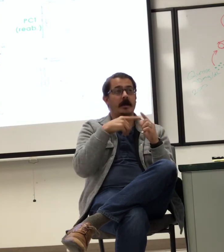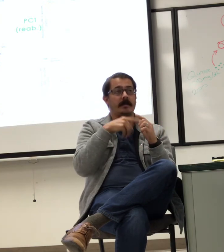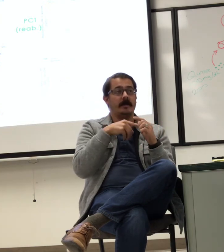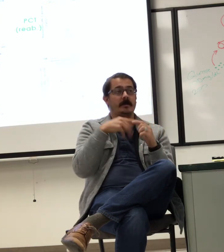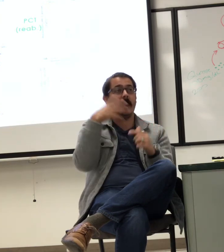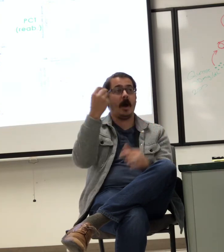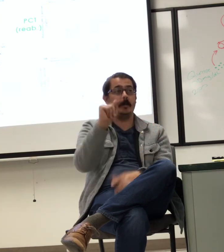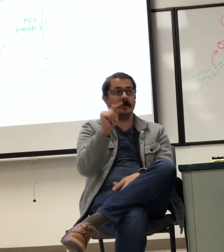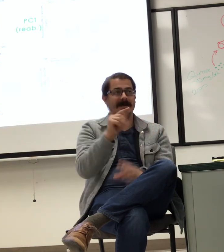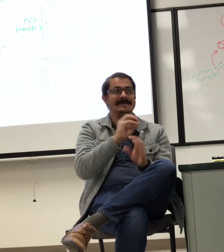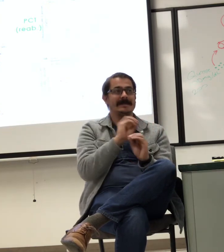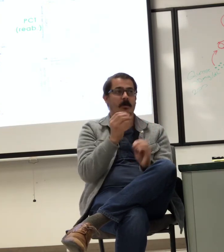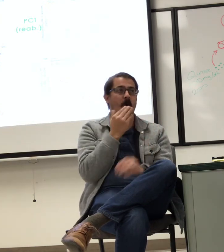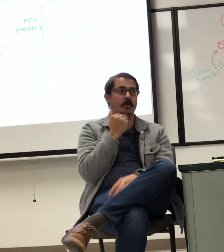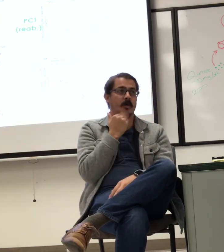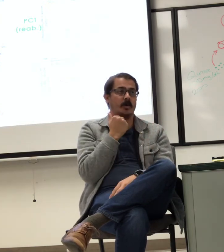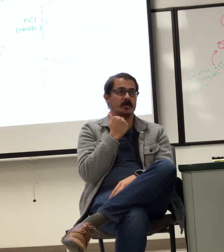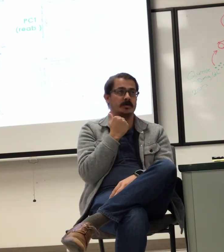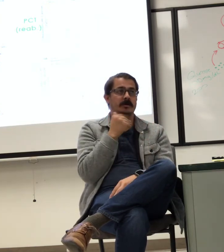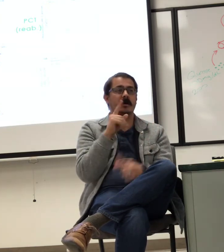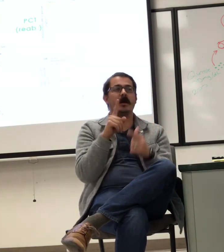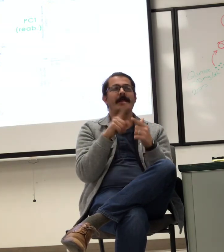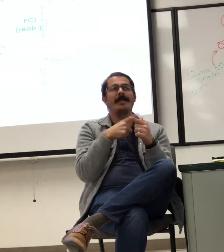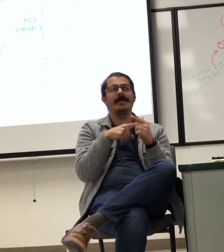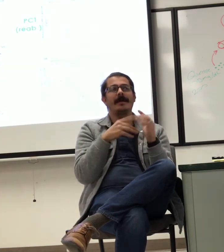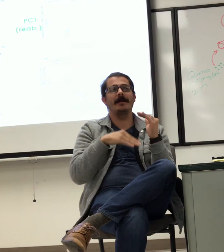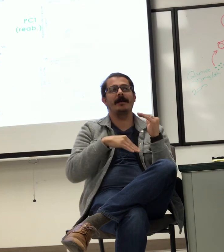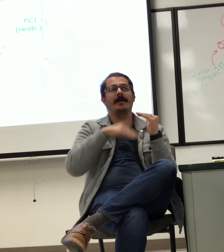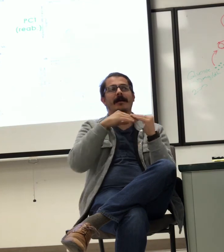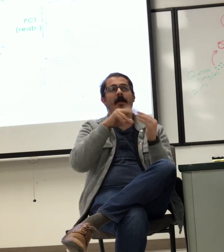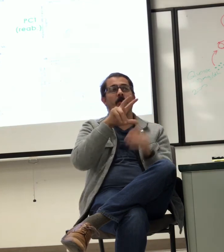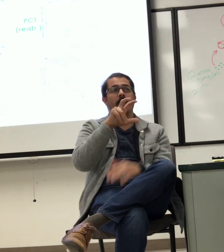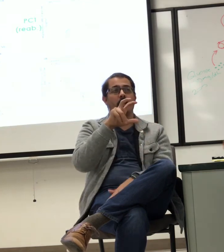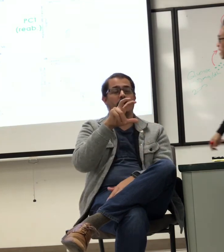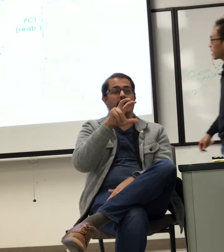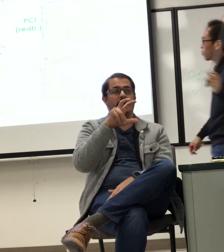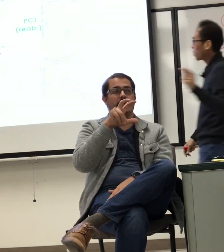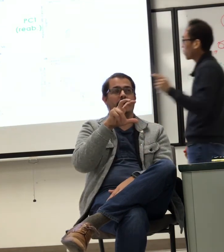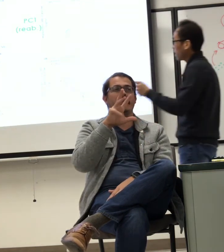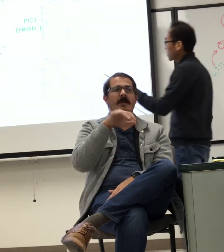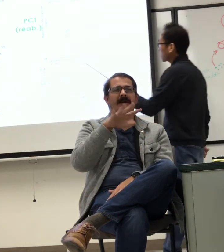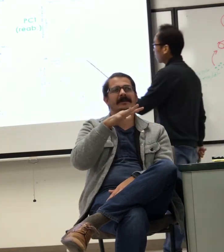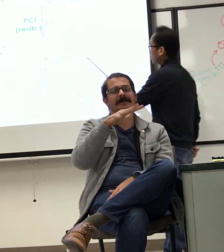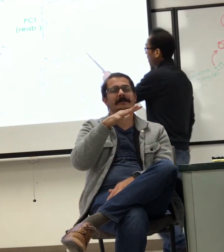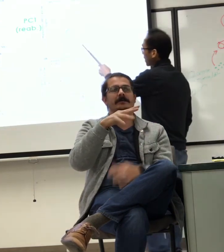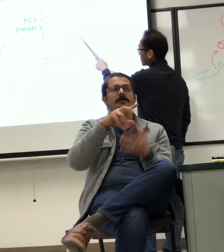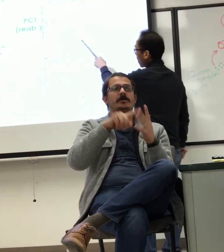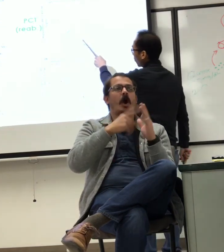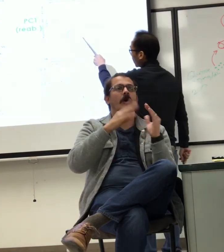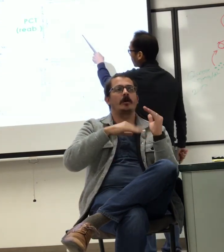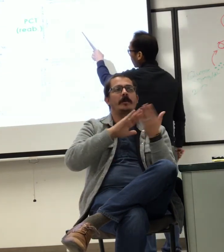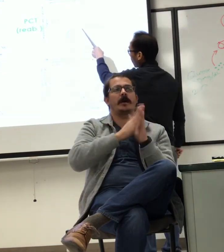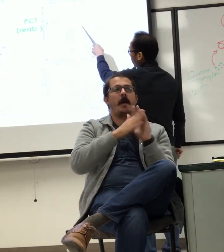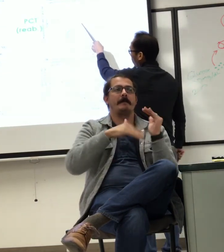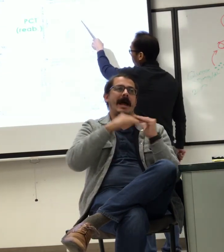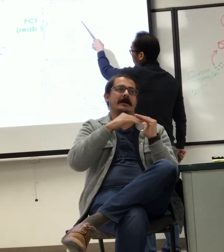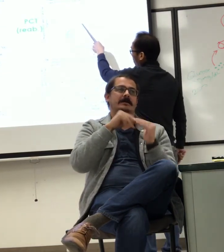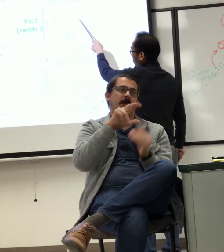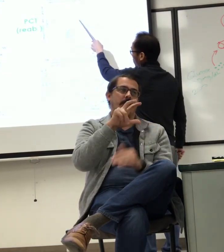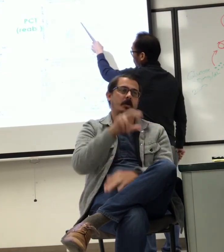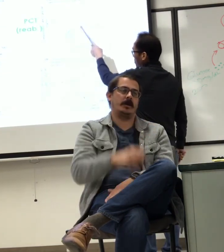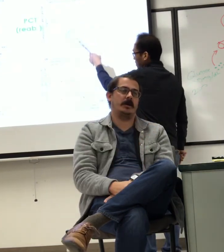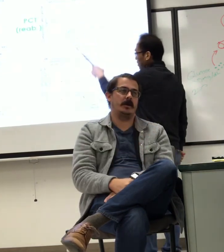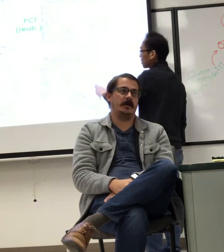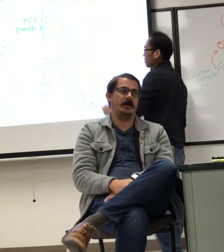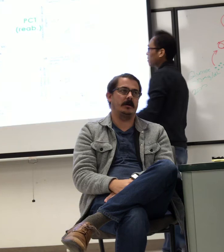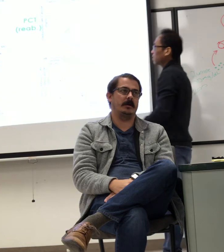0. So when you get to 300, on this figure, that's kind of where things start to max out right there. But